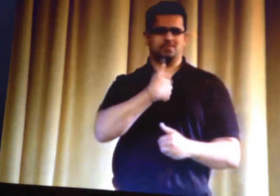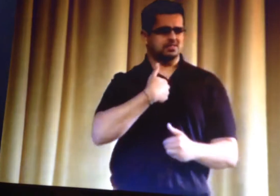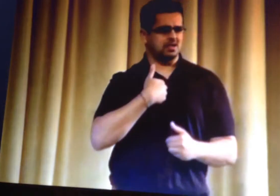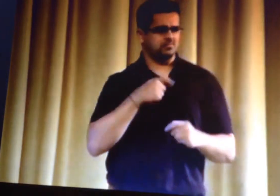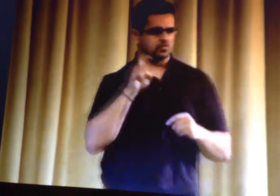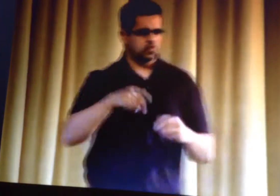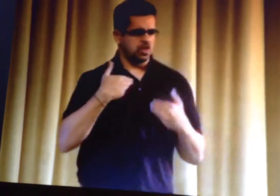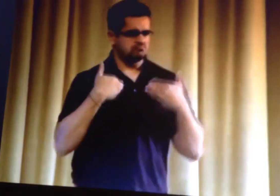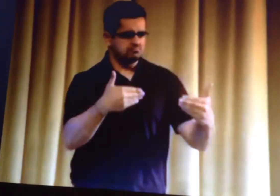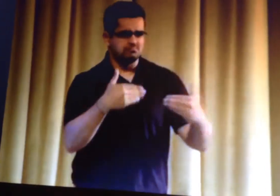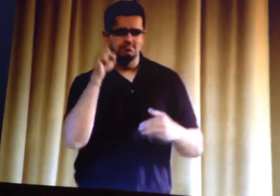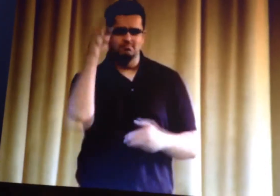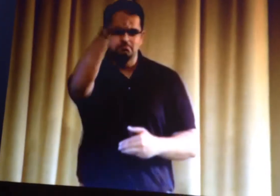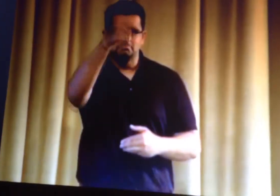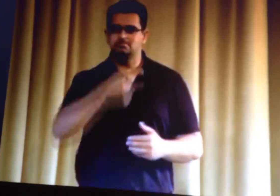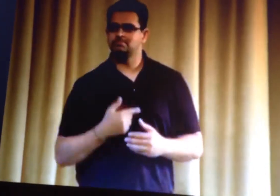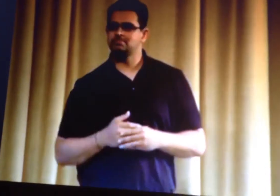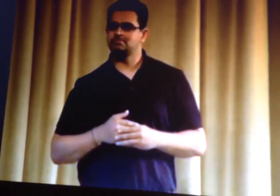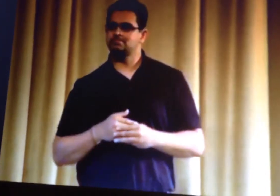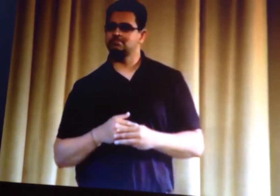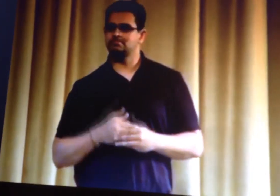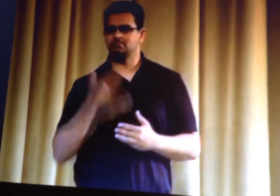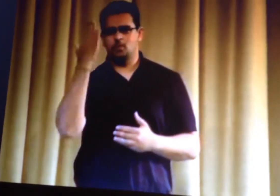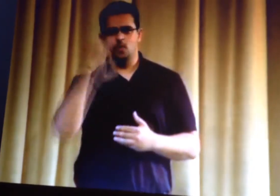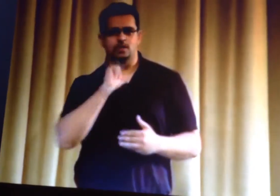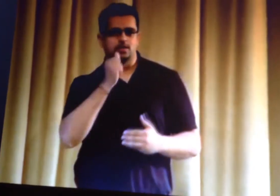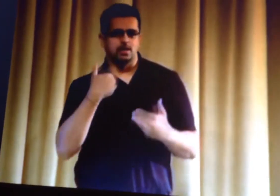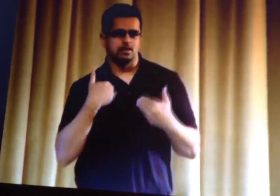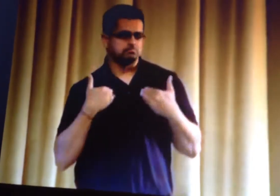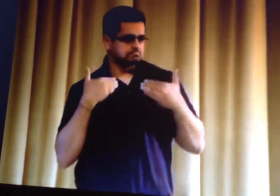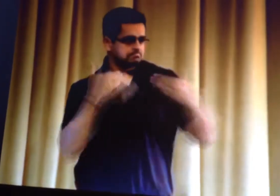And I got an email for volunteer opportunity in Sambria.